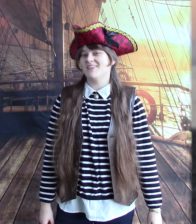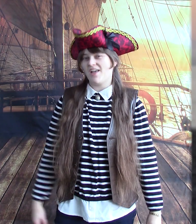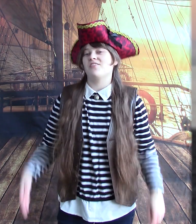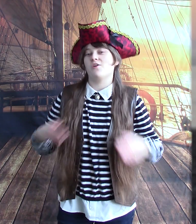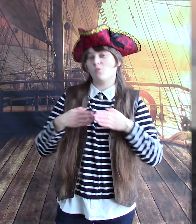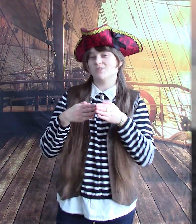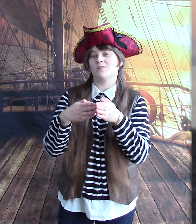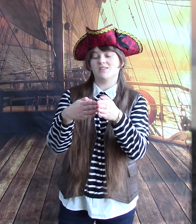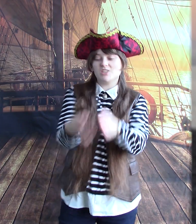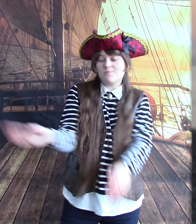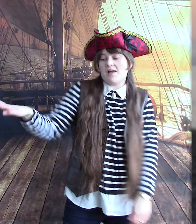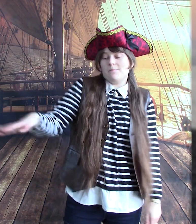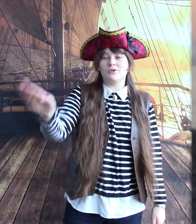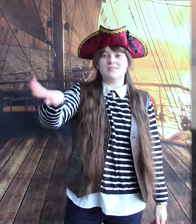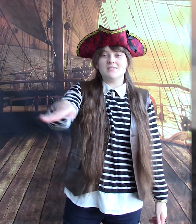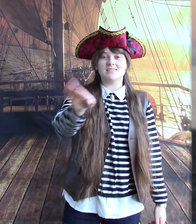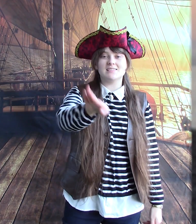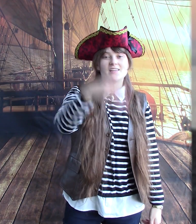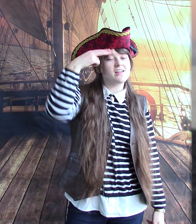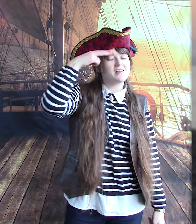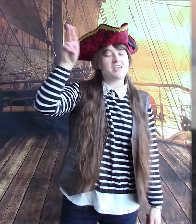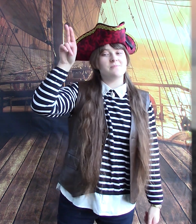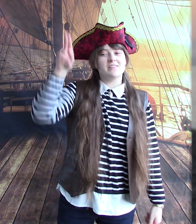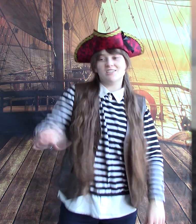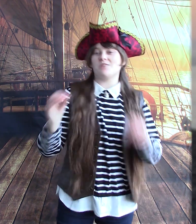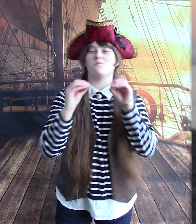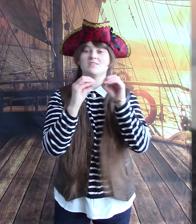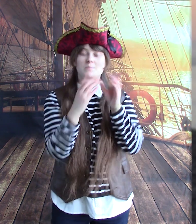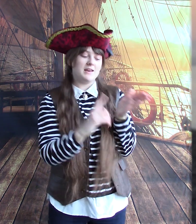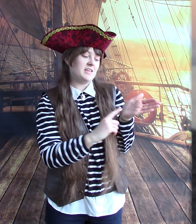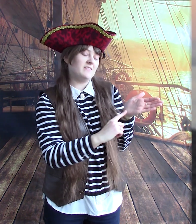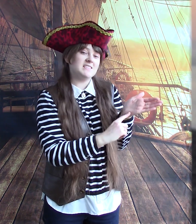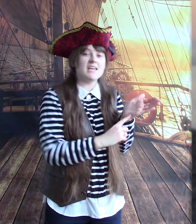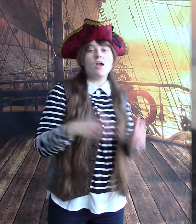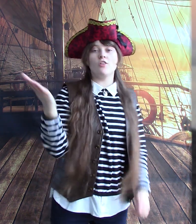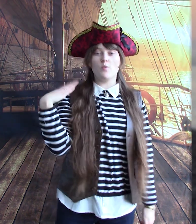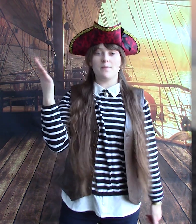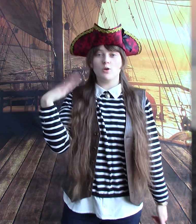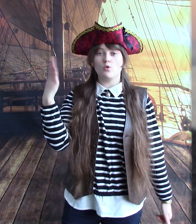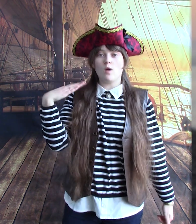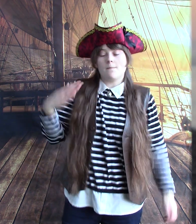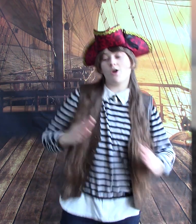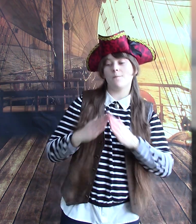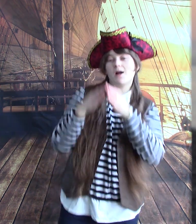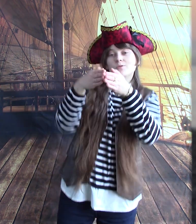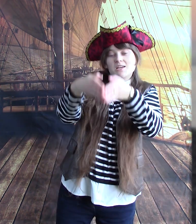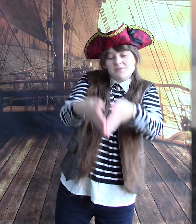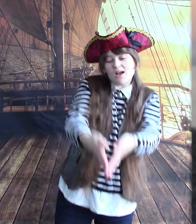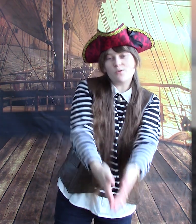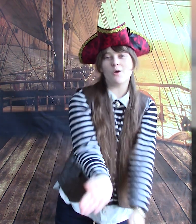There once was a ship that put to sea The name of the ship was a billy of tea The winds blew up her bow Dipped down